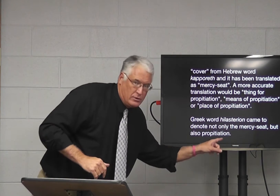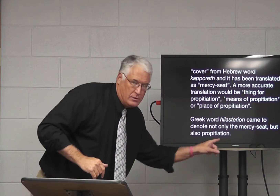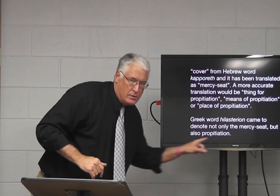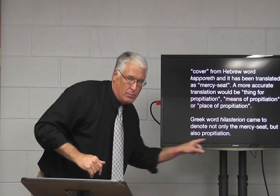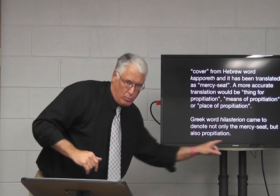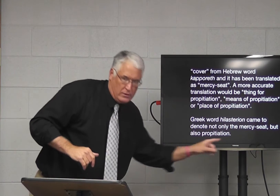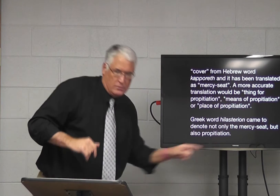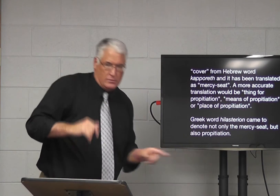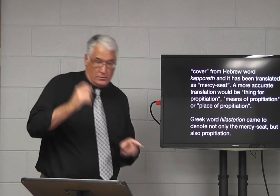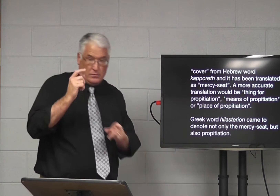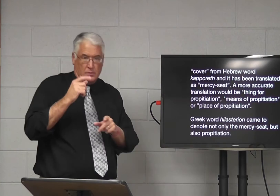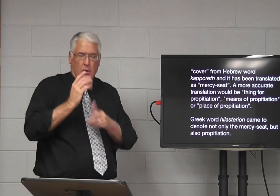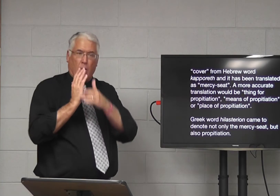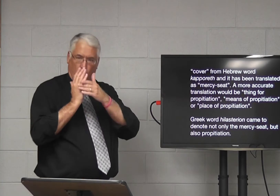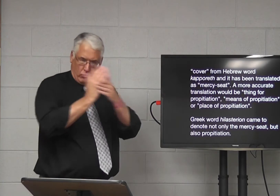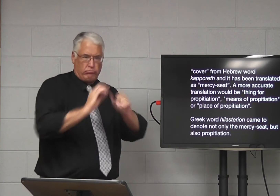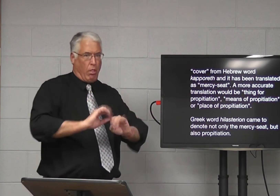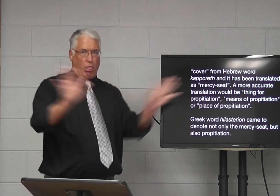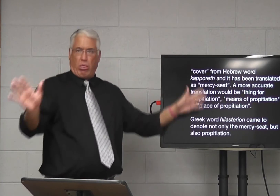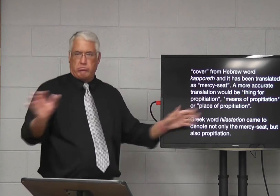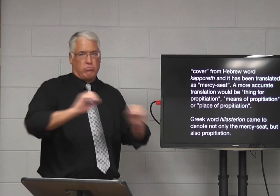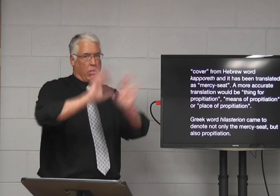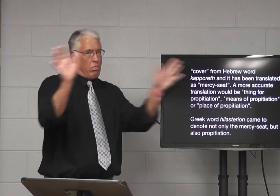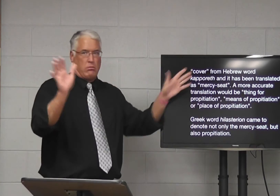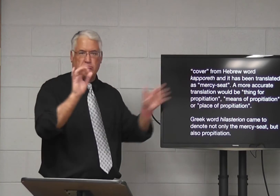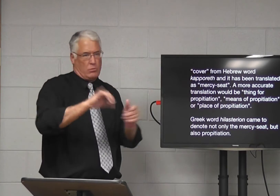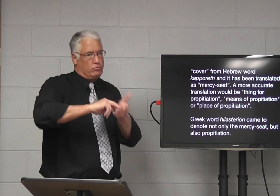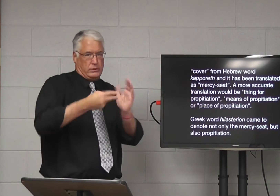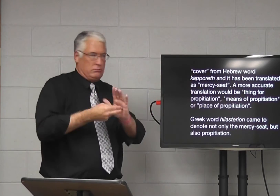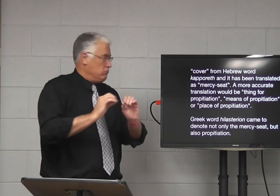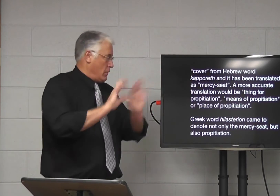included the propitiation or the appeasement.